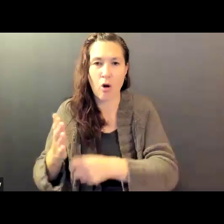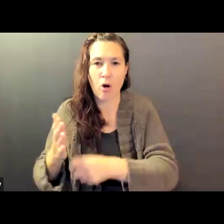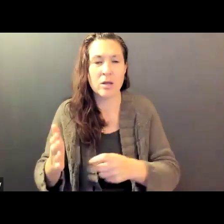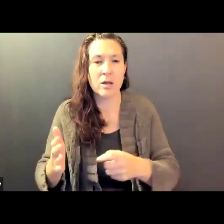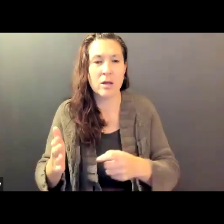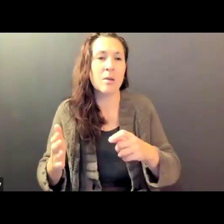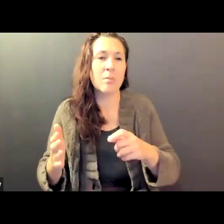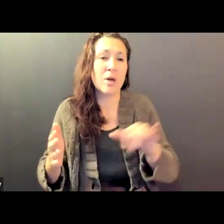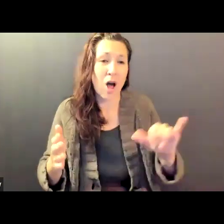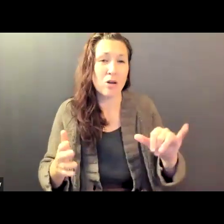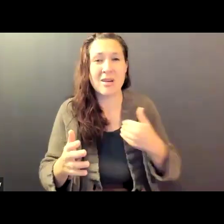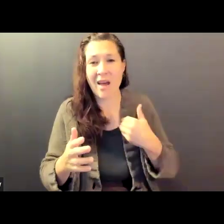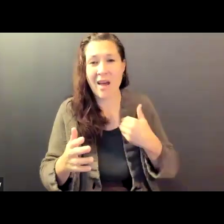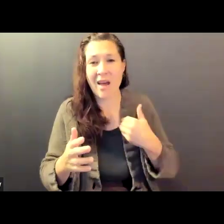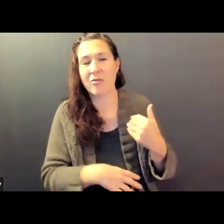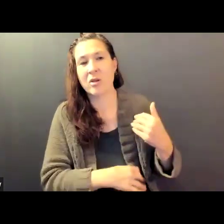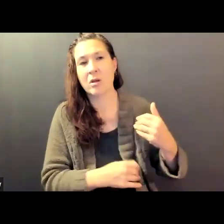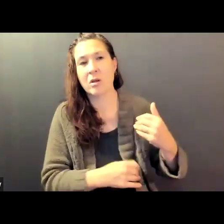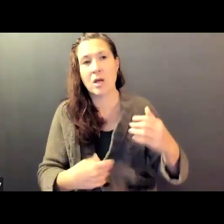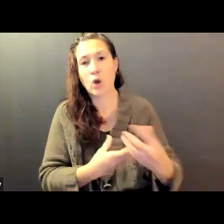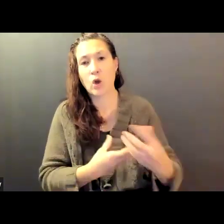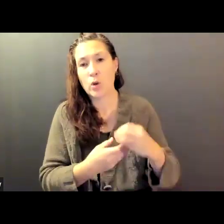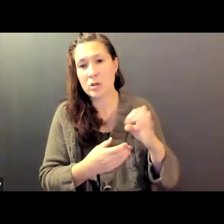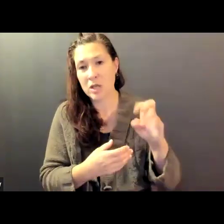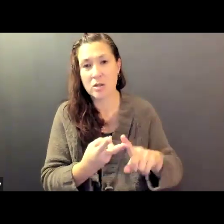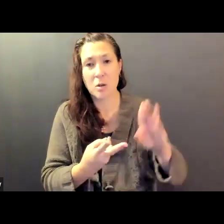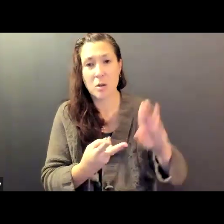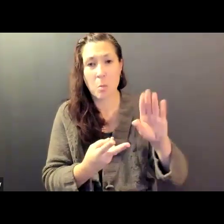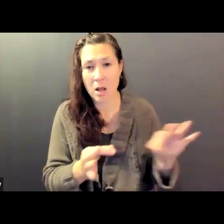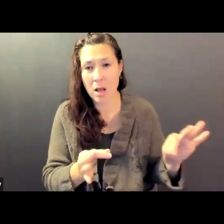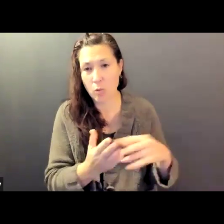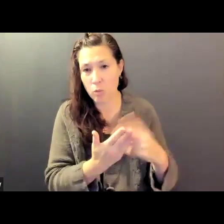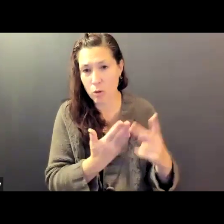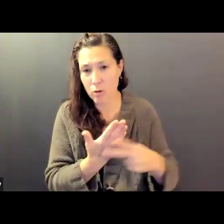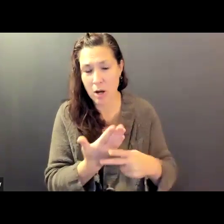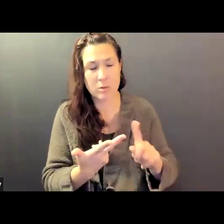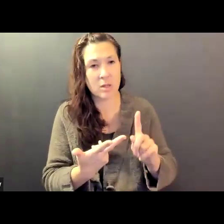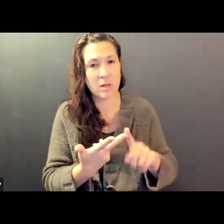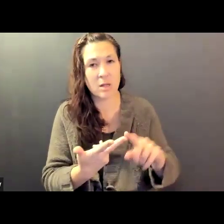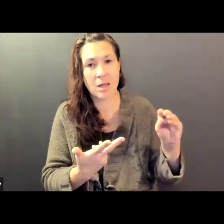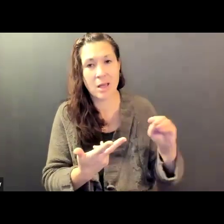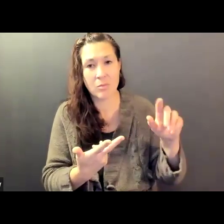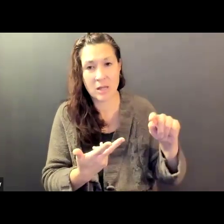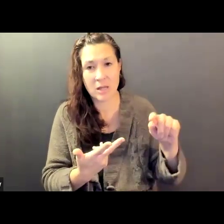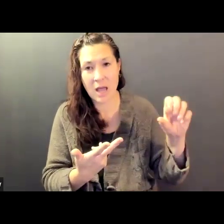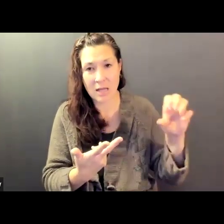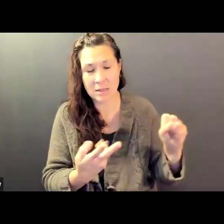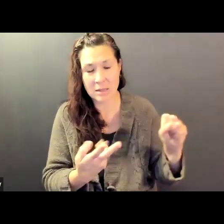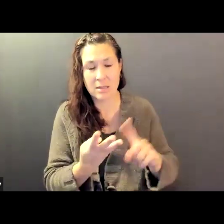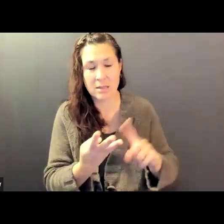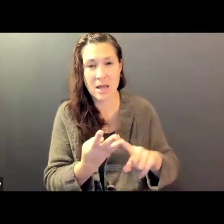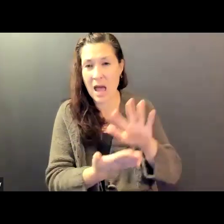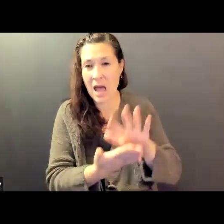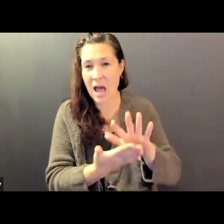programs around inclusive education, bilingual programs, continuing to grow our work around MTSS and academic support,